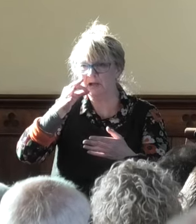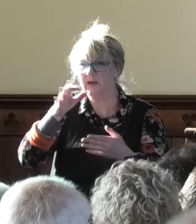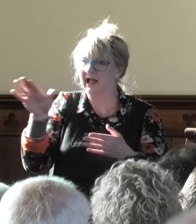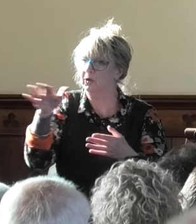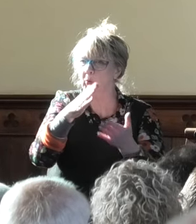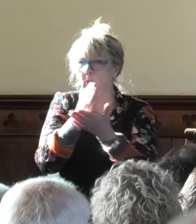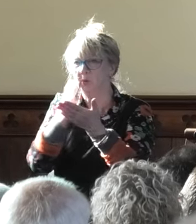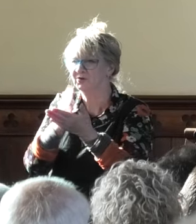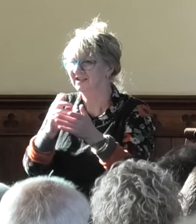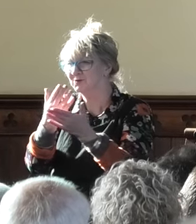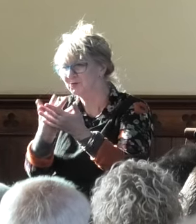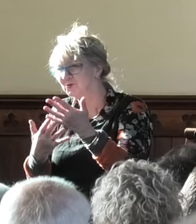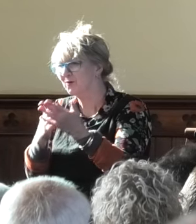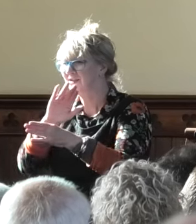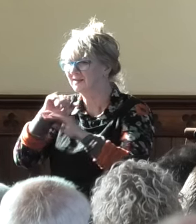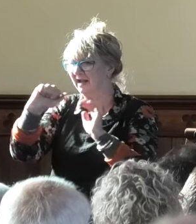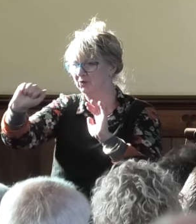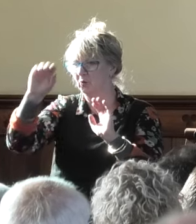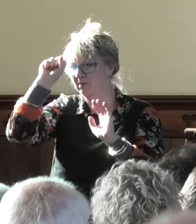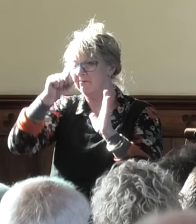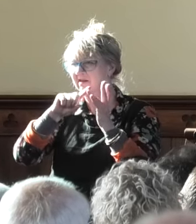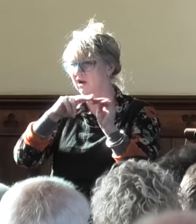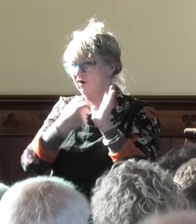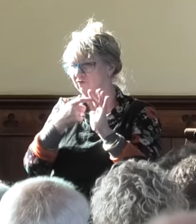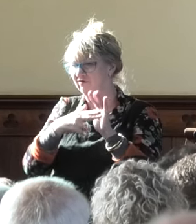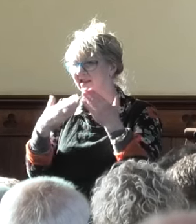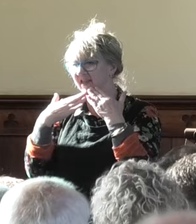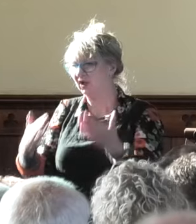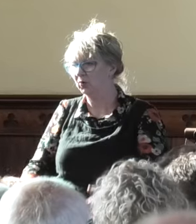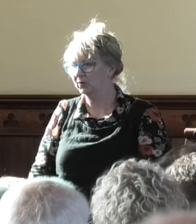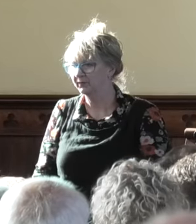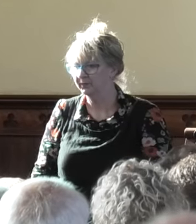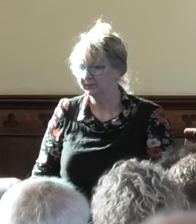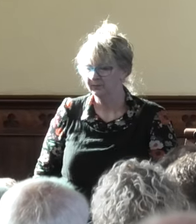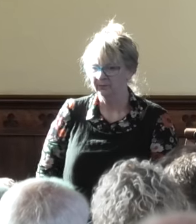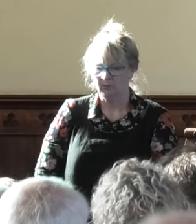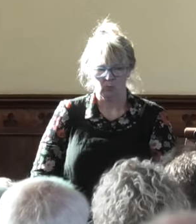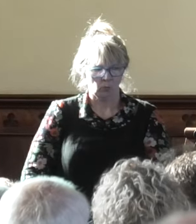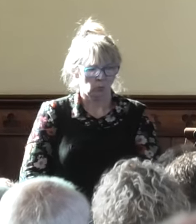all share with somebody a memory of Rin? Thank you.